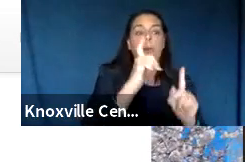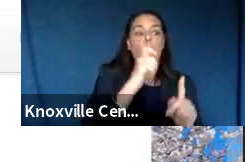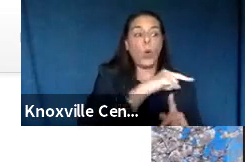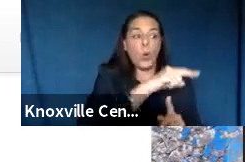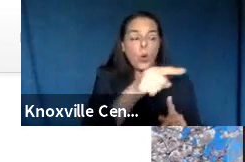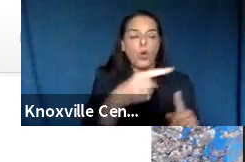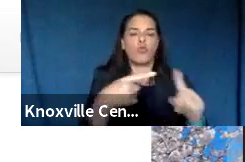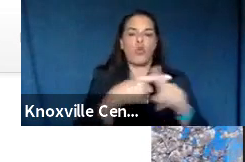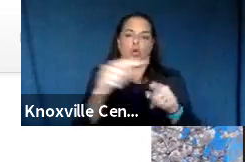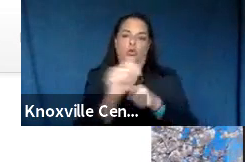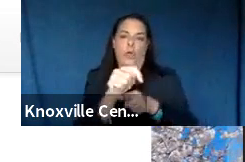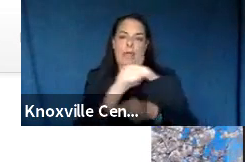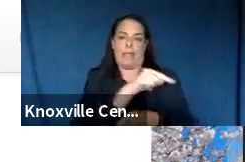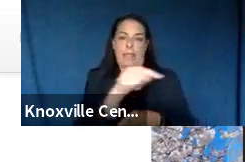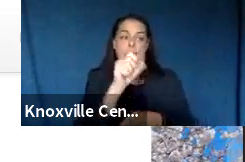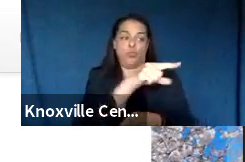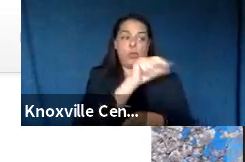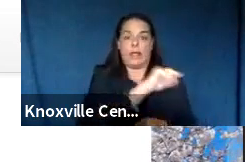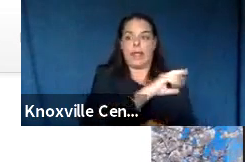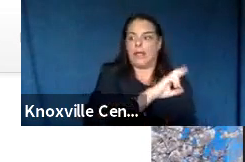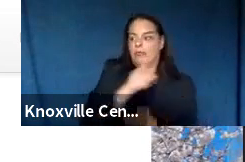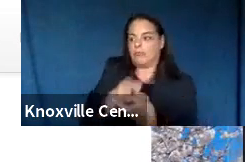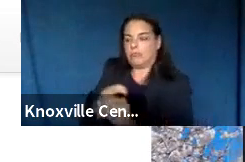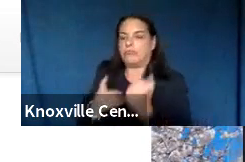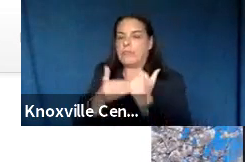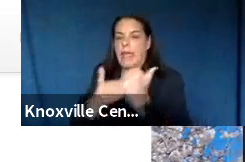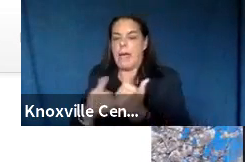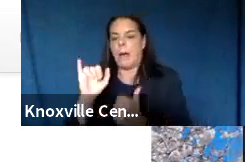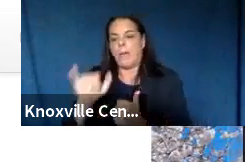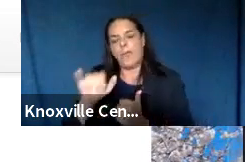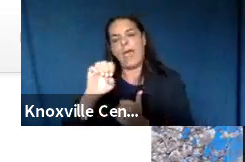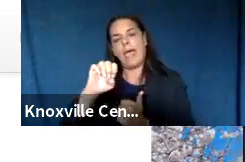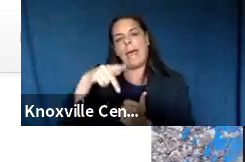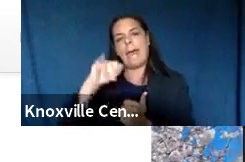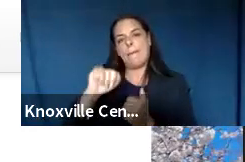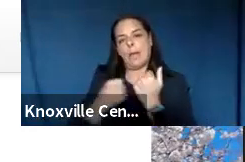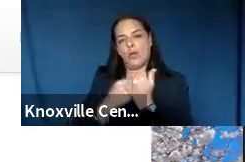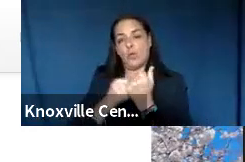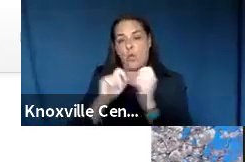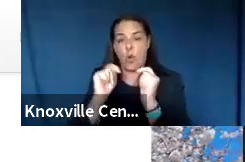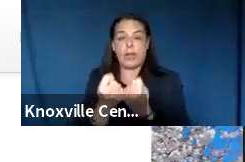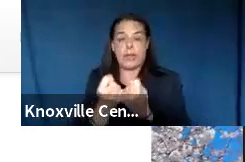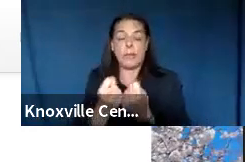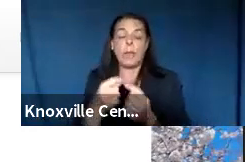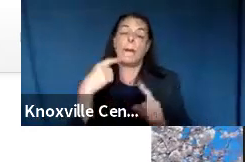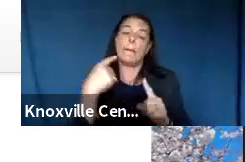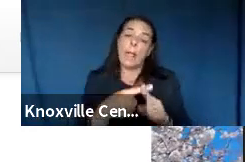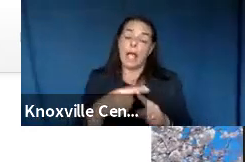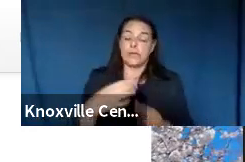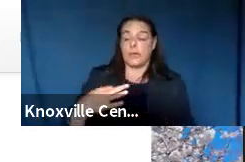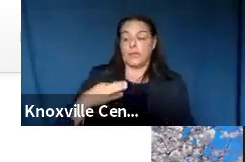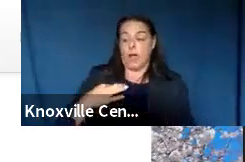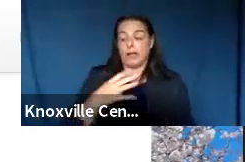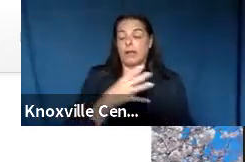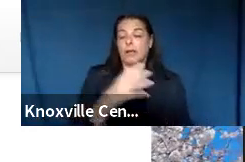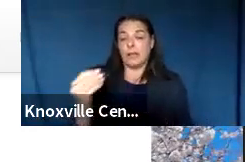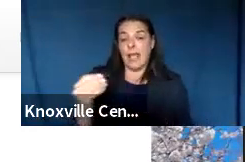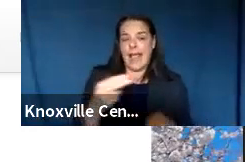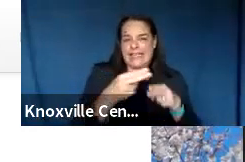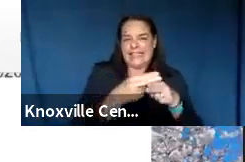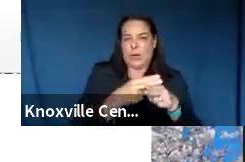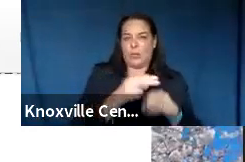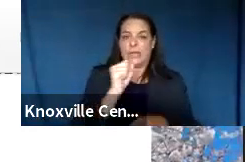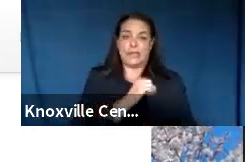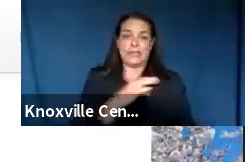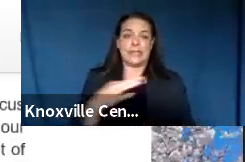the EPI support team as needed, as well as bring in additional people to support this team, including volunteers and temporary